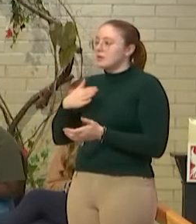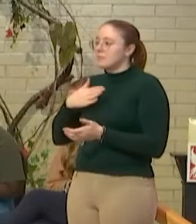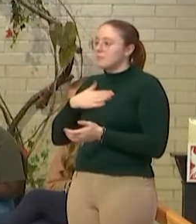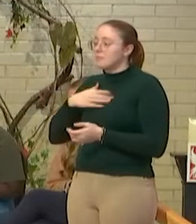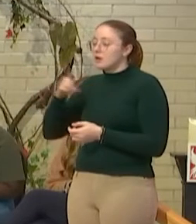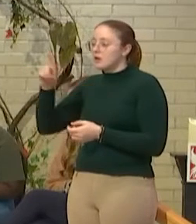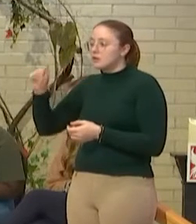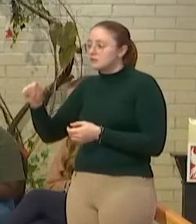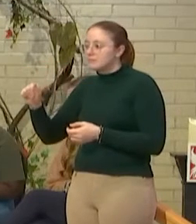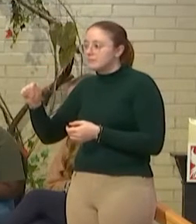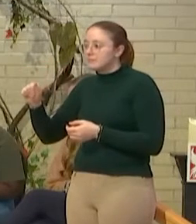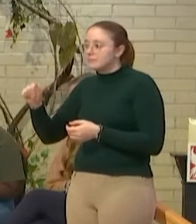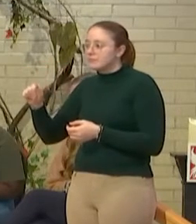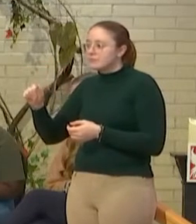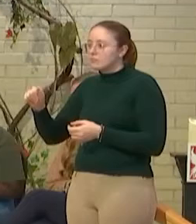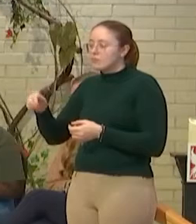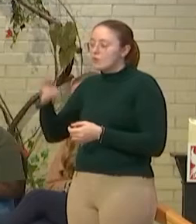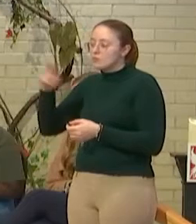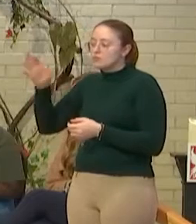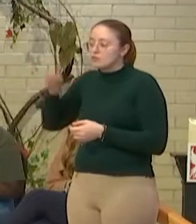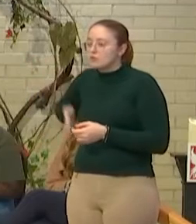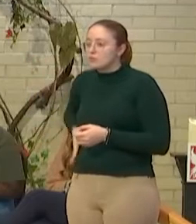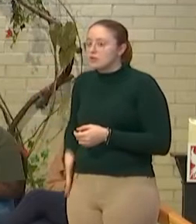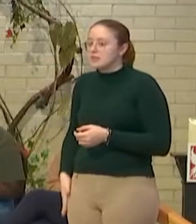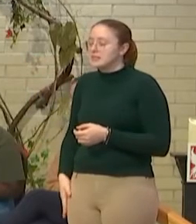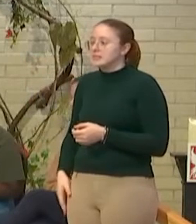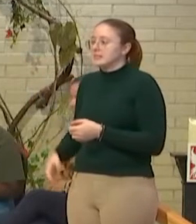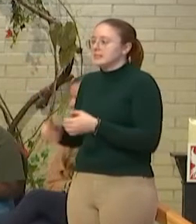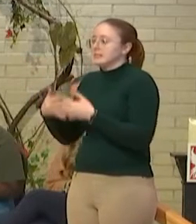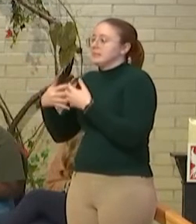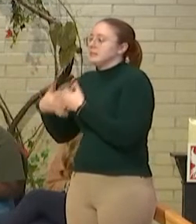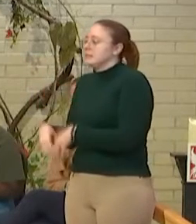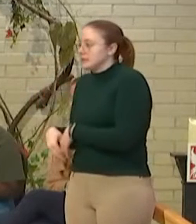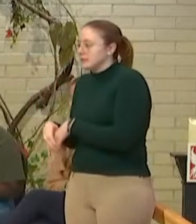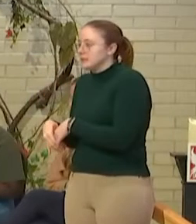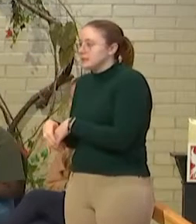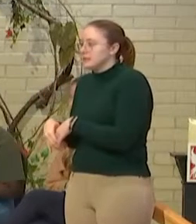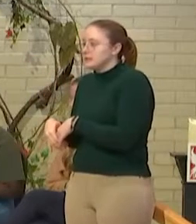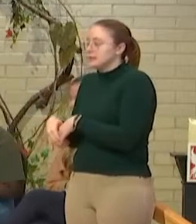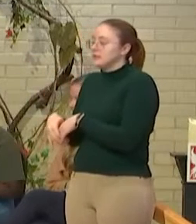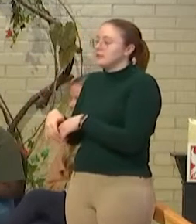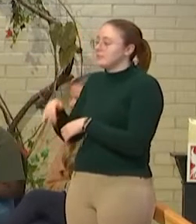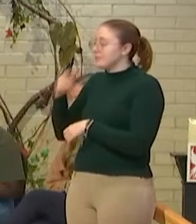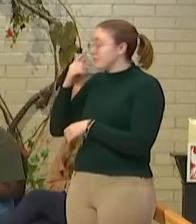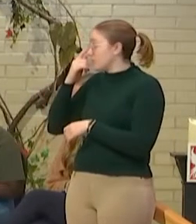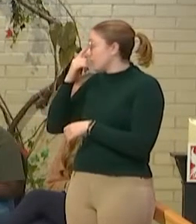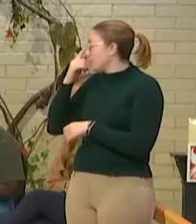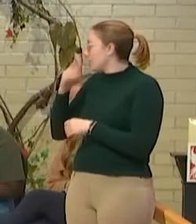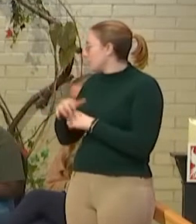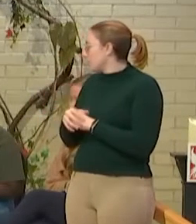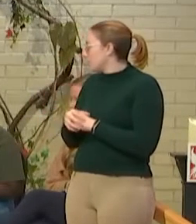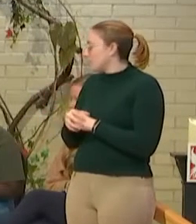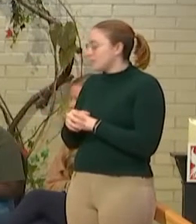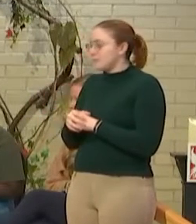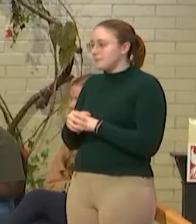language barrier and not be able to see the right field of vision. Yeah.